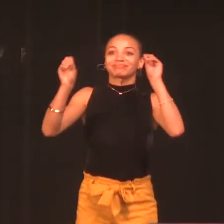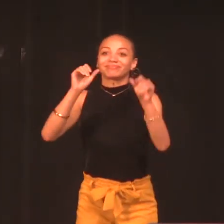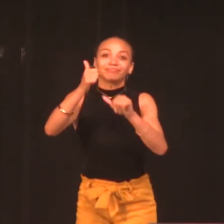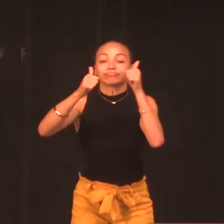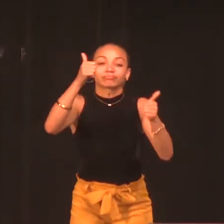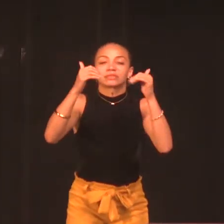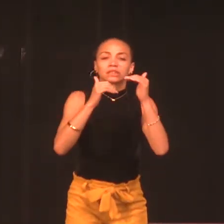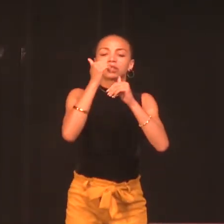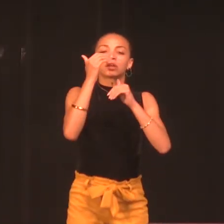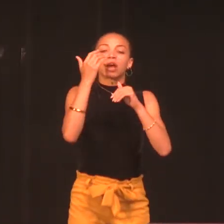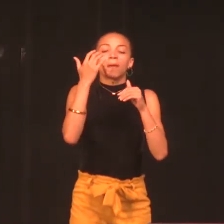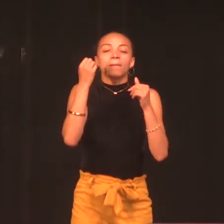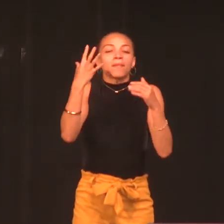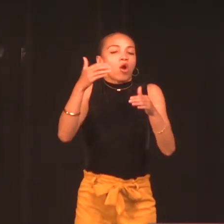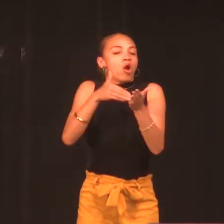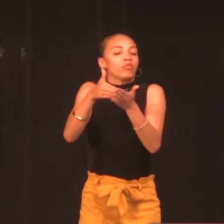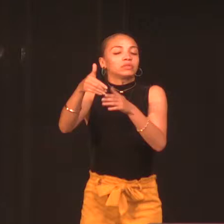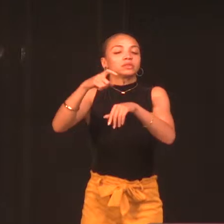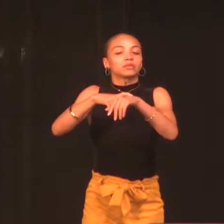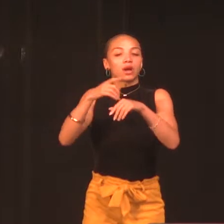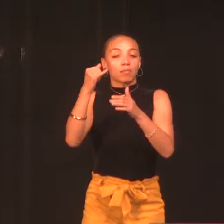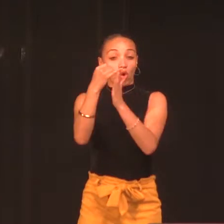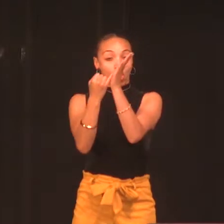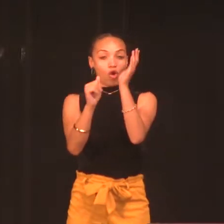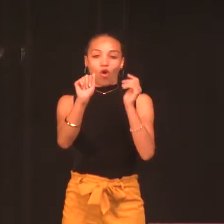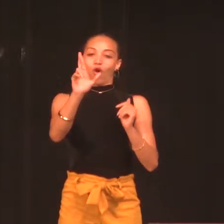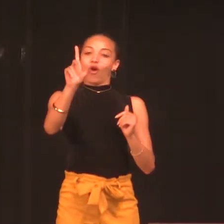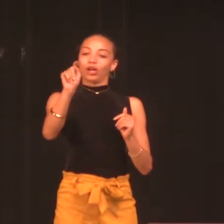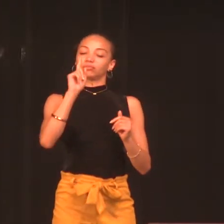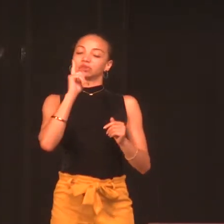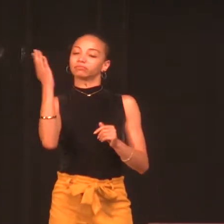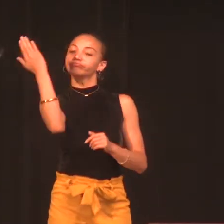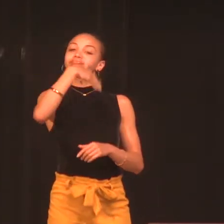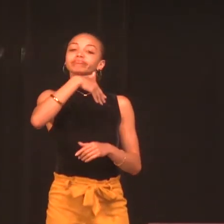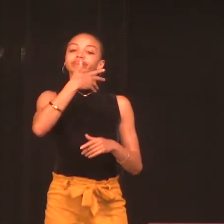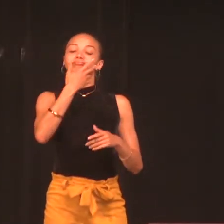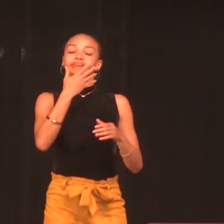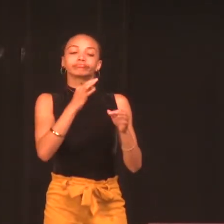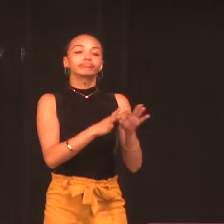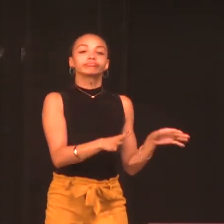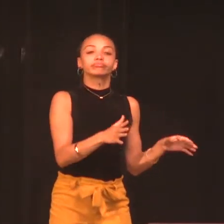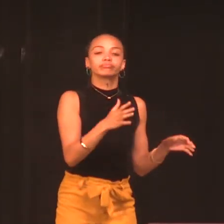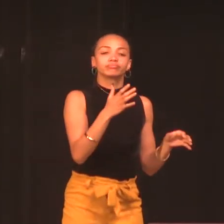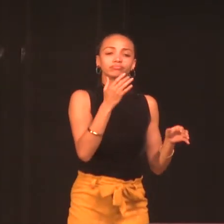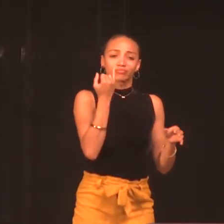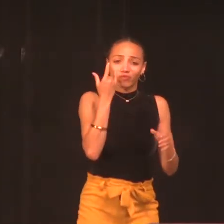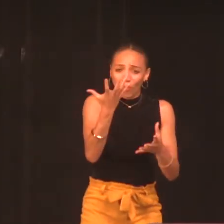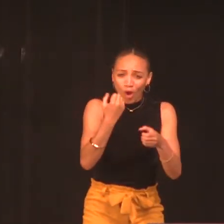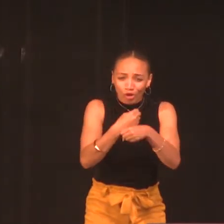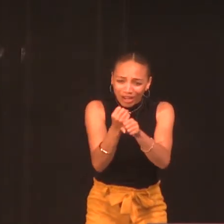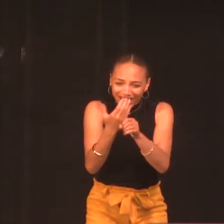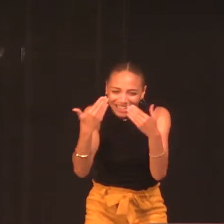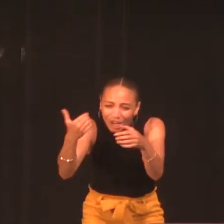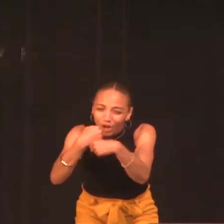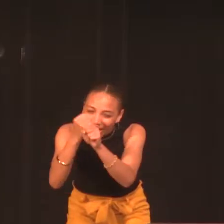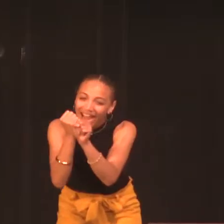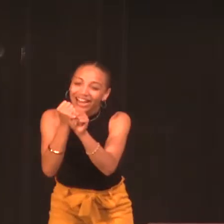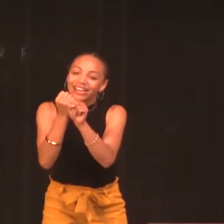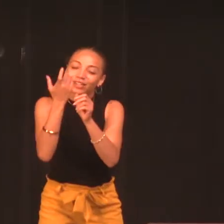competition and busyness and people trying to get ahead. Maybe art is part of your journey. If you